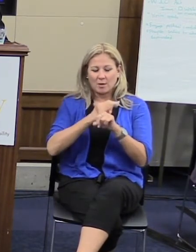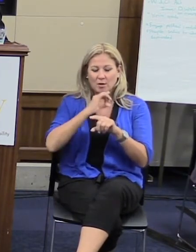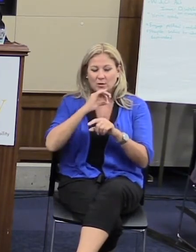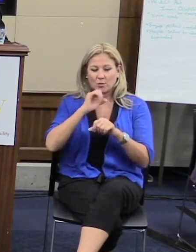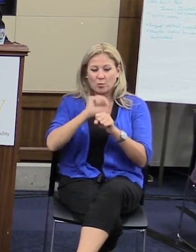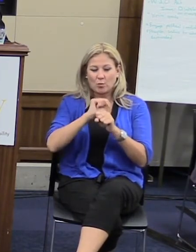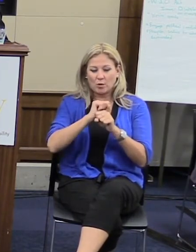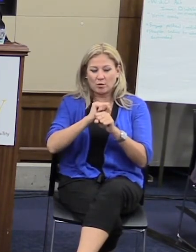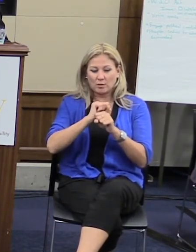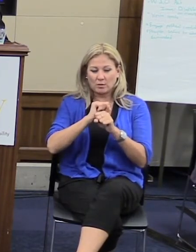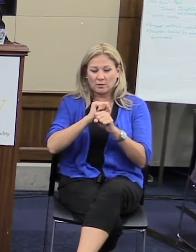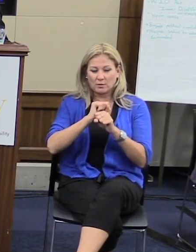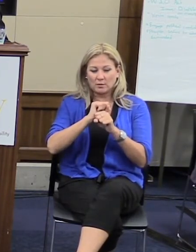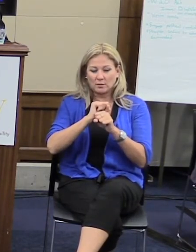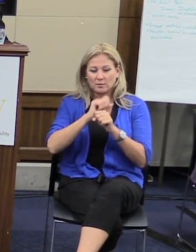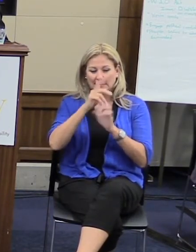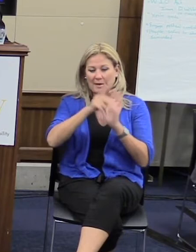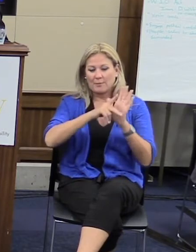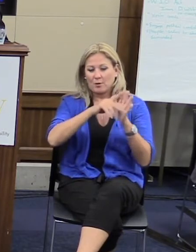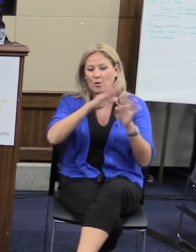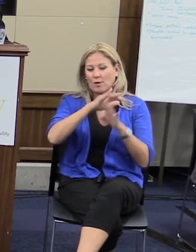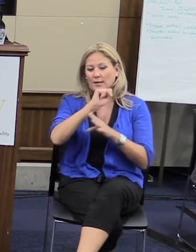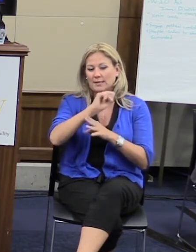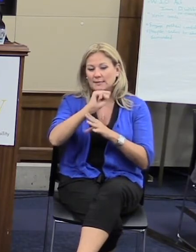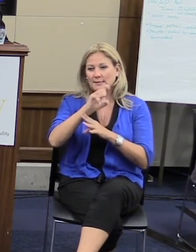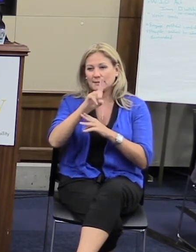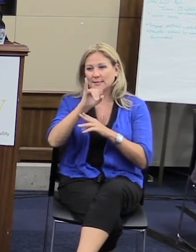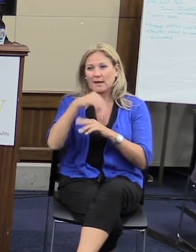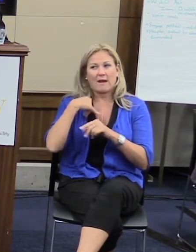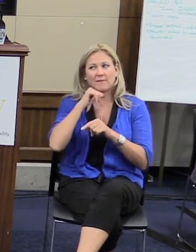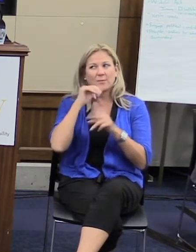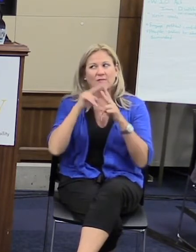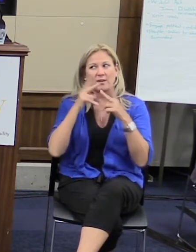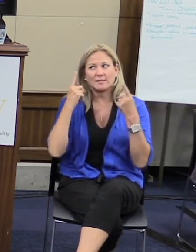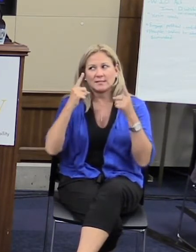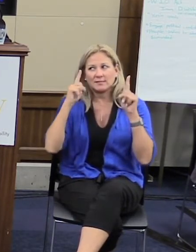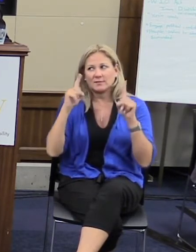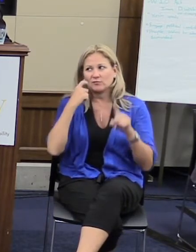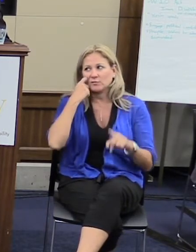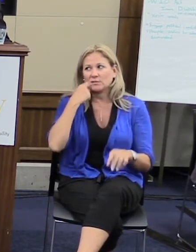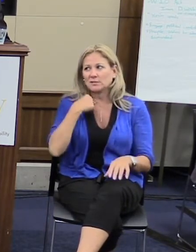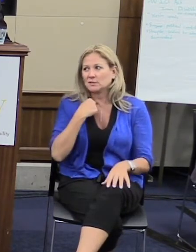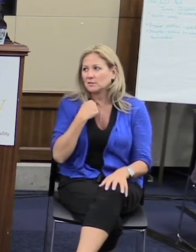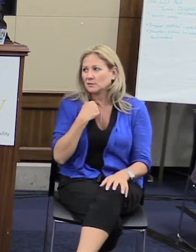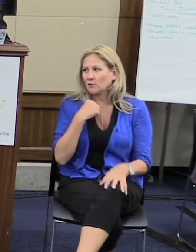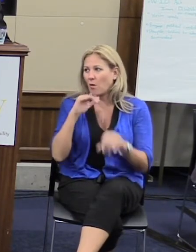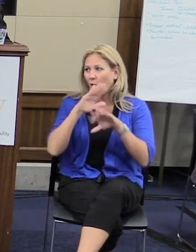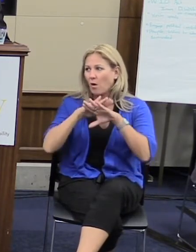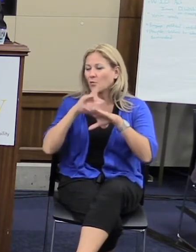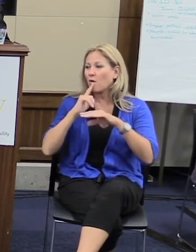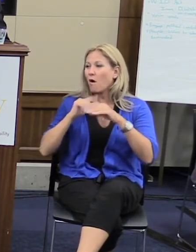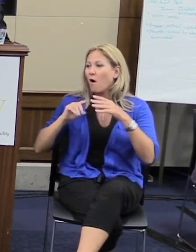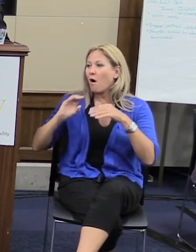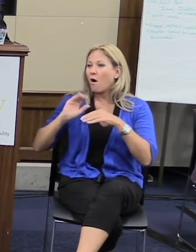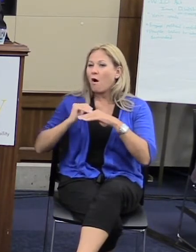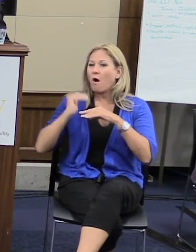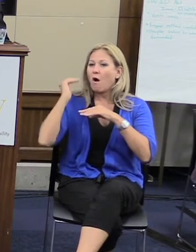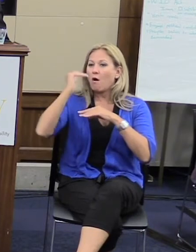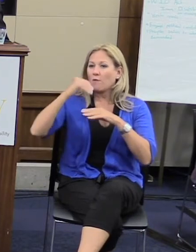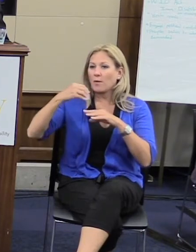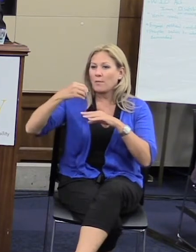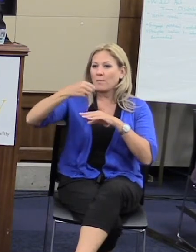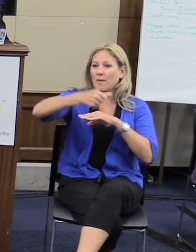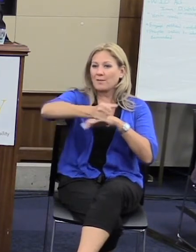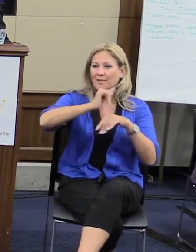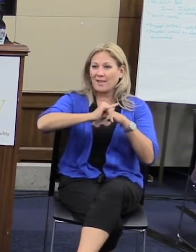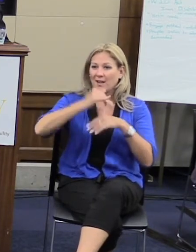on SSDI, but I have not been very successful lately on those overpayments that come into my